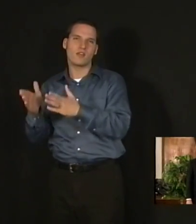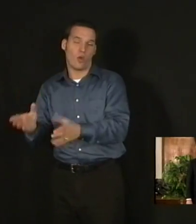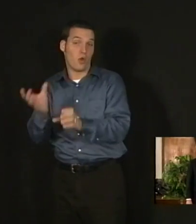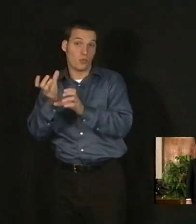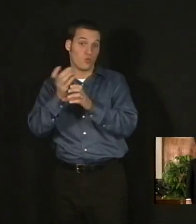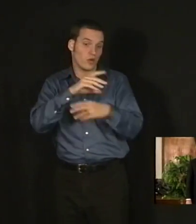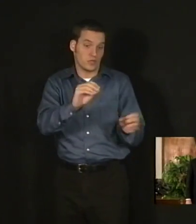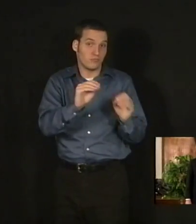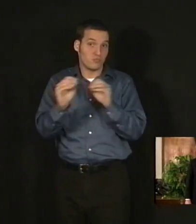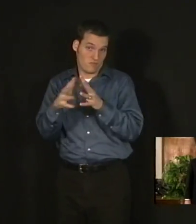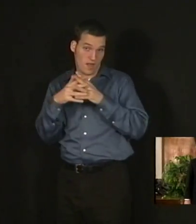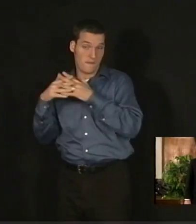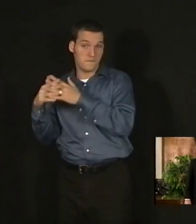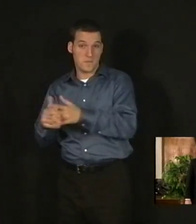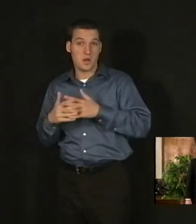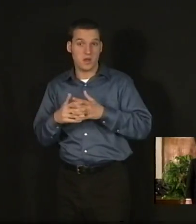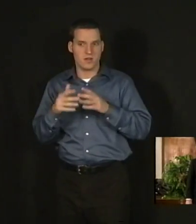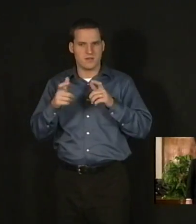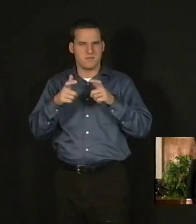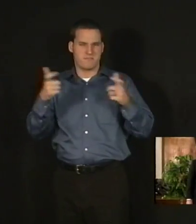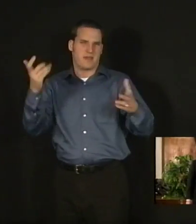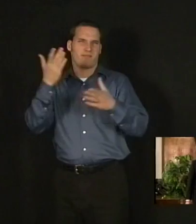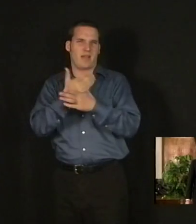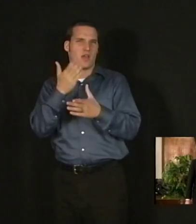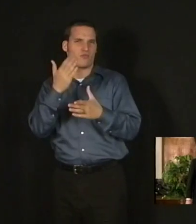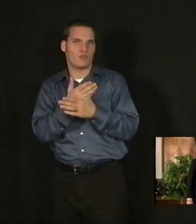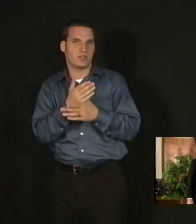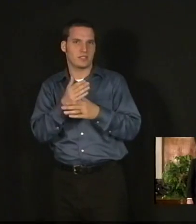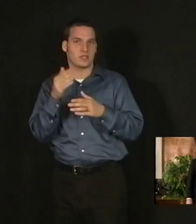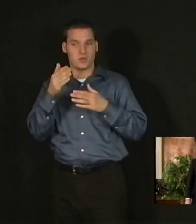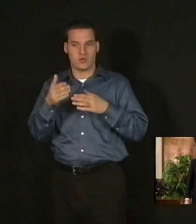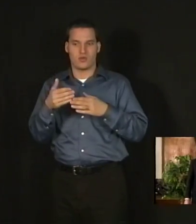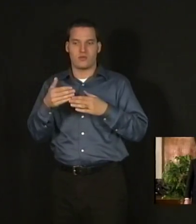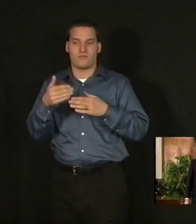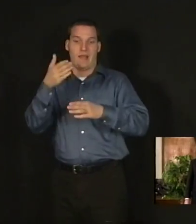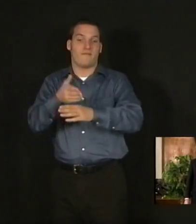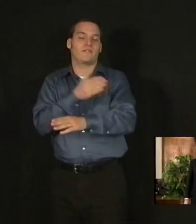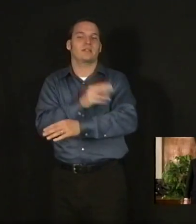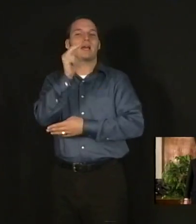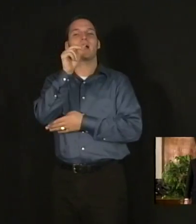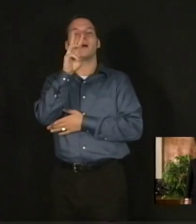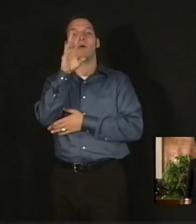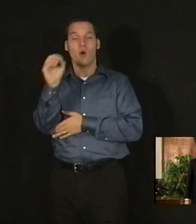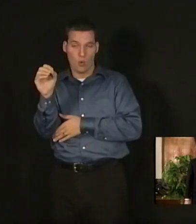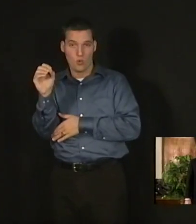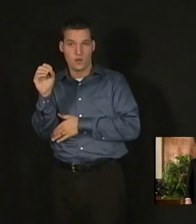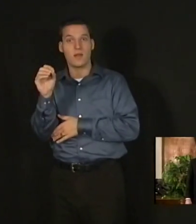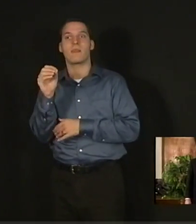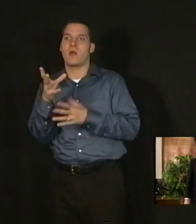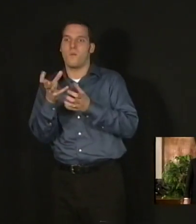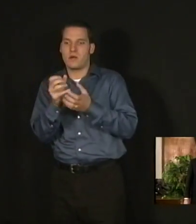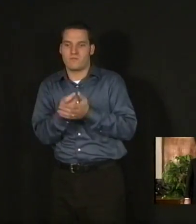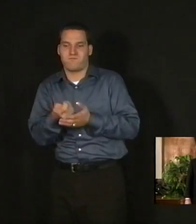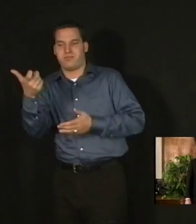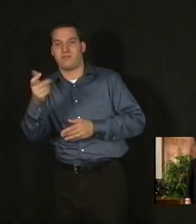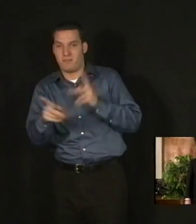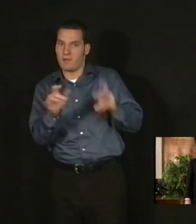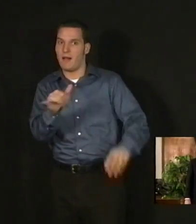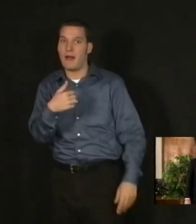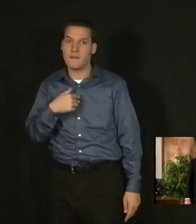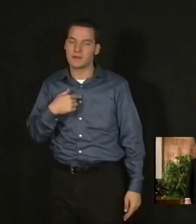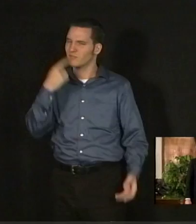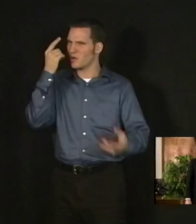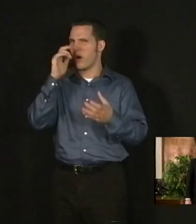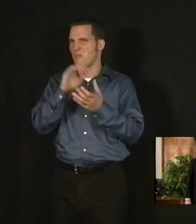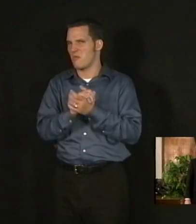And the creation movement in America is one of the biggest hindrances to the advancement of the New World Order. And they very much would like to get rid of guys like